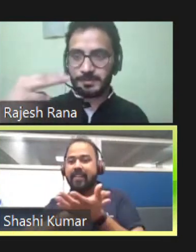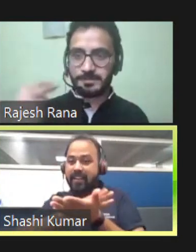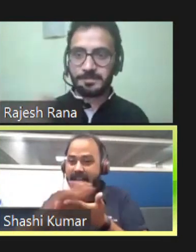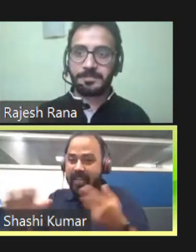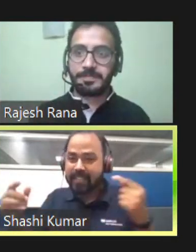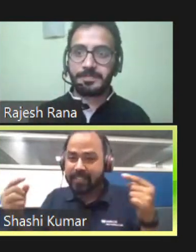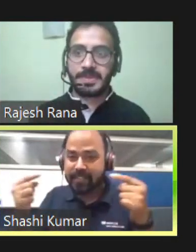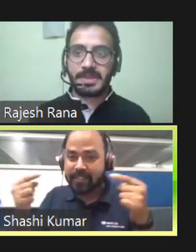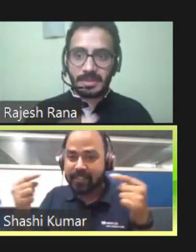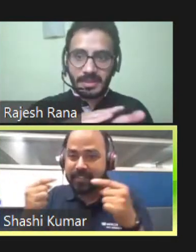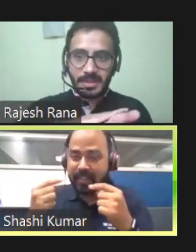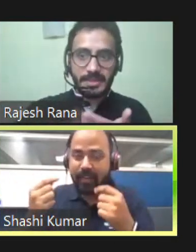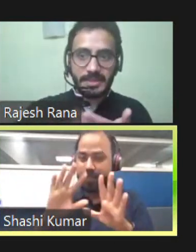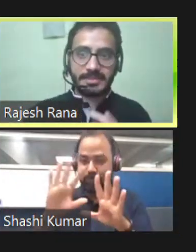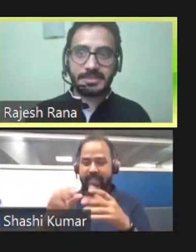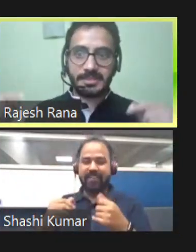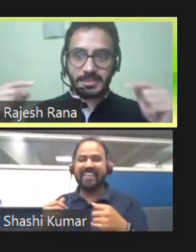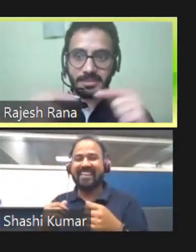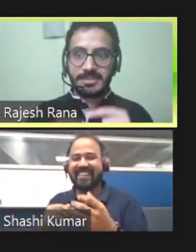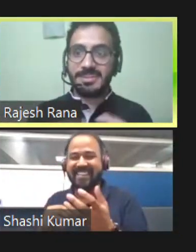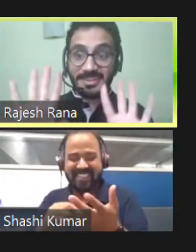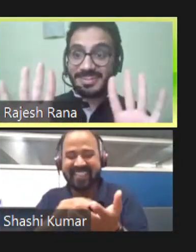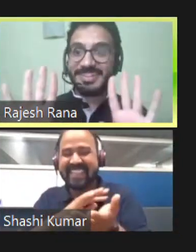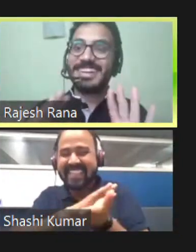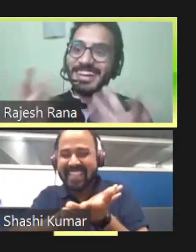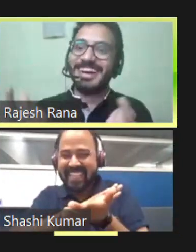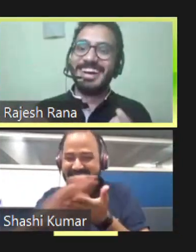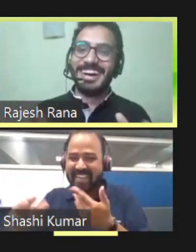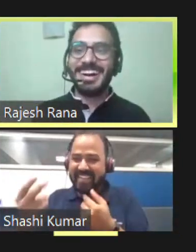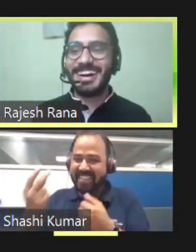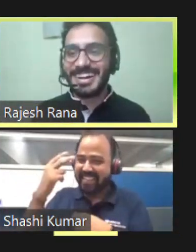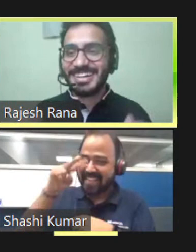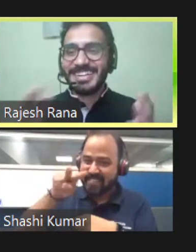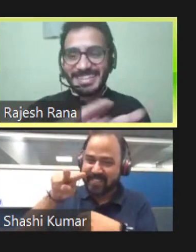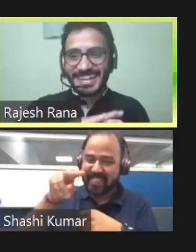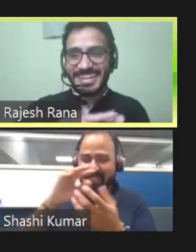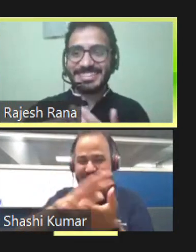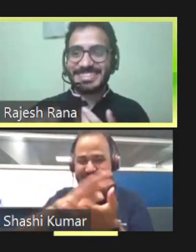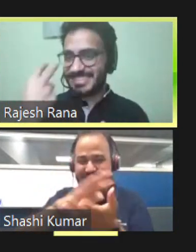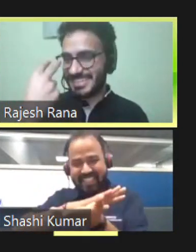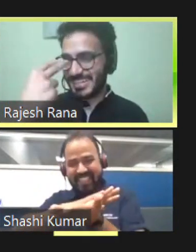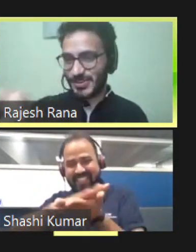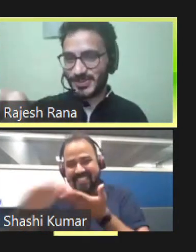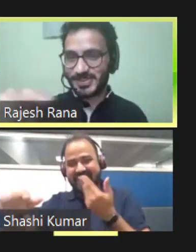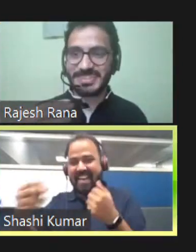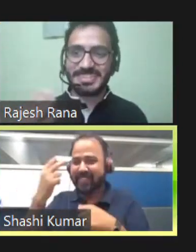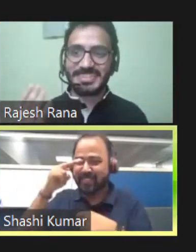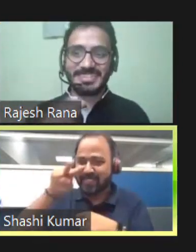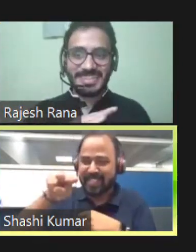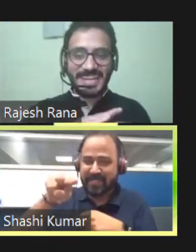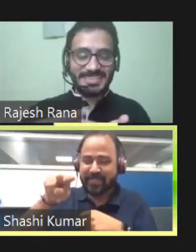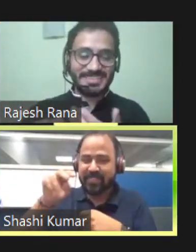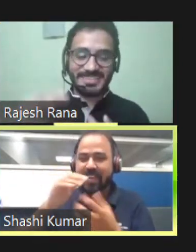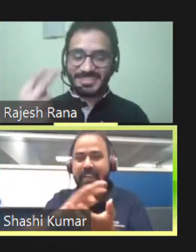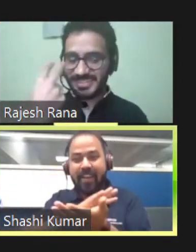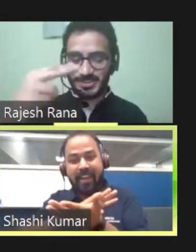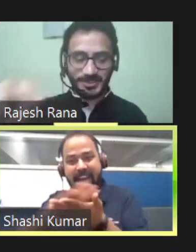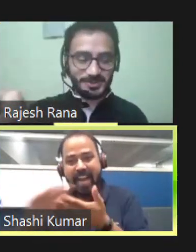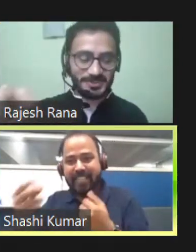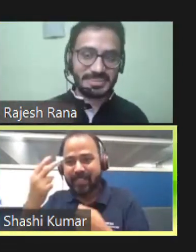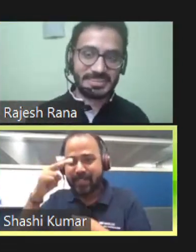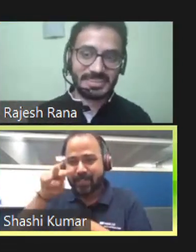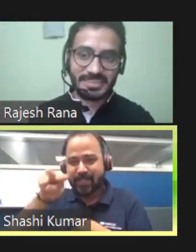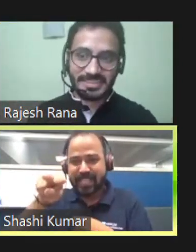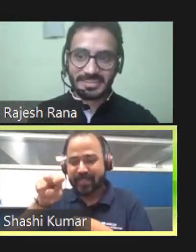Right? Nice. Okay, sorry. It's right. Nice to see you. Nice to see you. Nice to see you. Nice to see